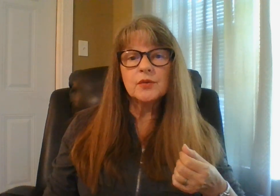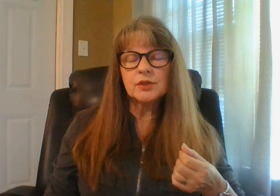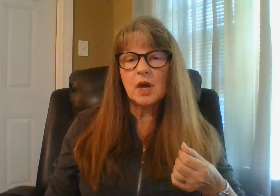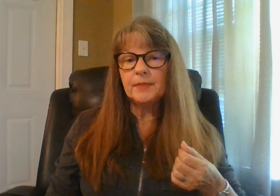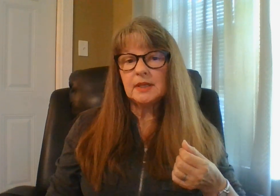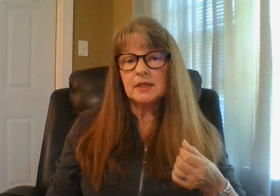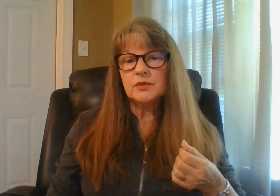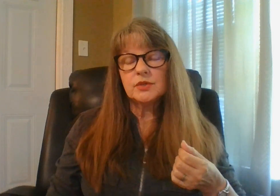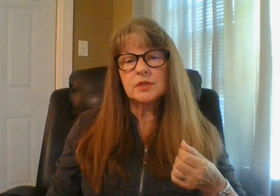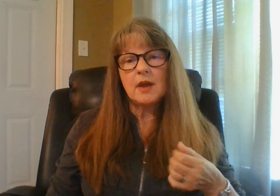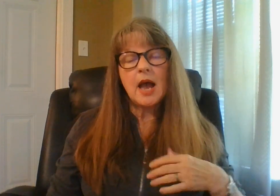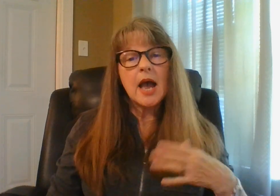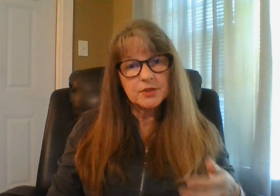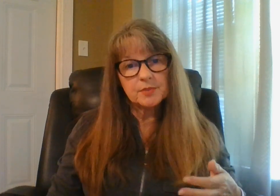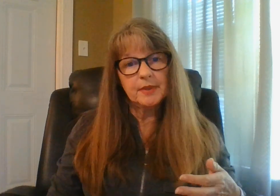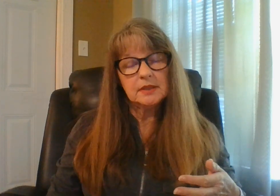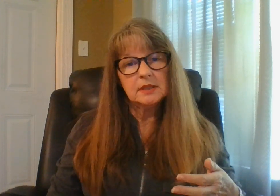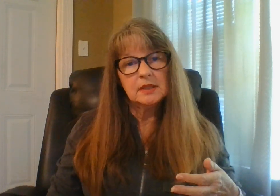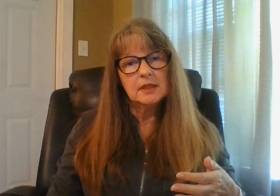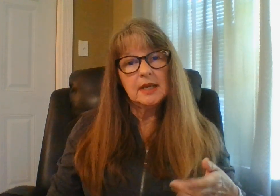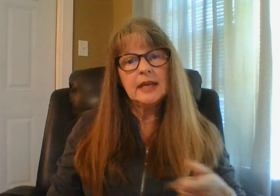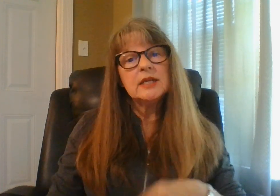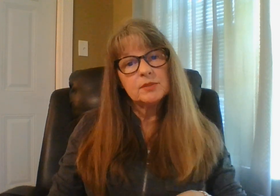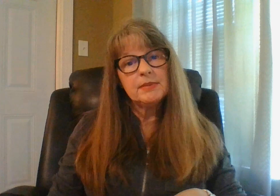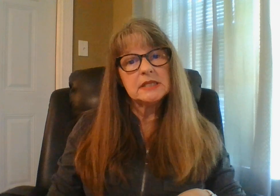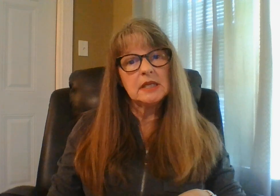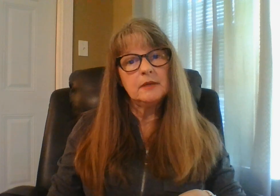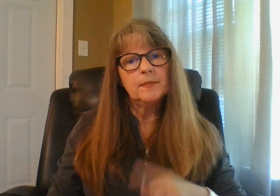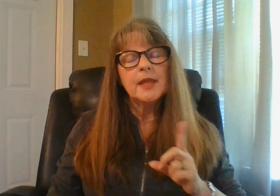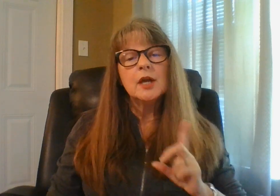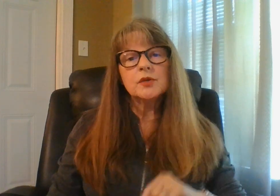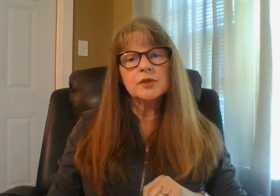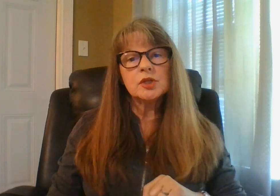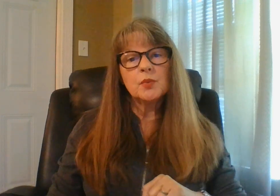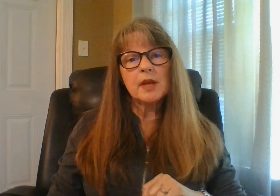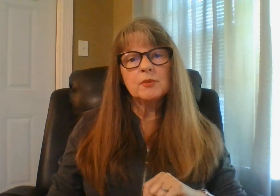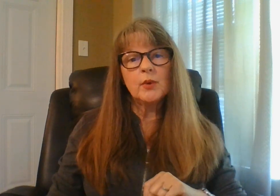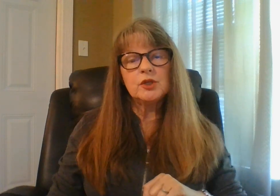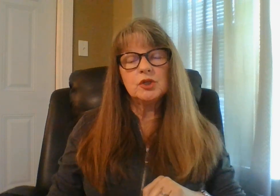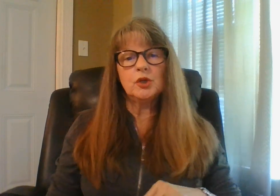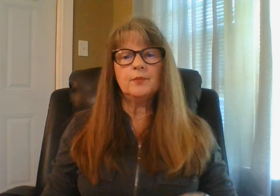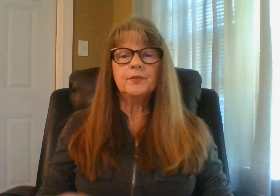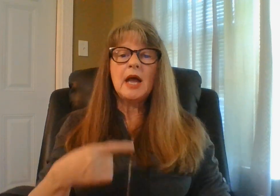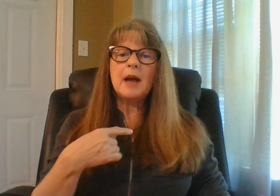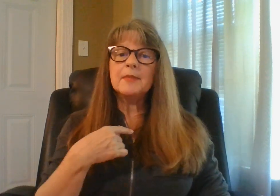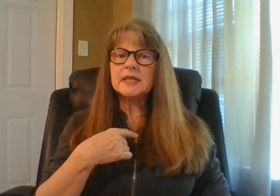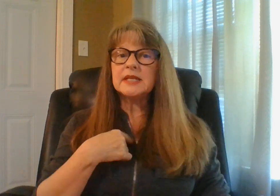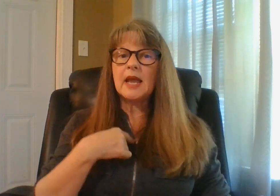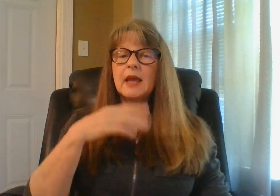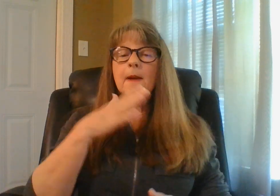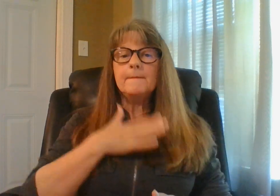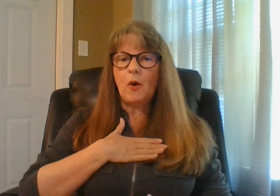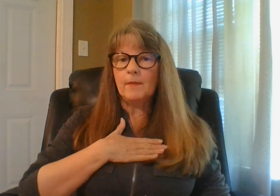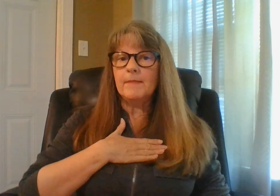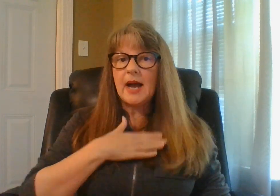the topic is husband and he's busy. So this is what I'm going to do. I'm going to say, or